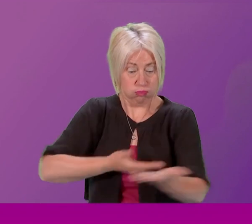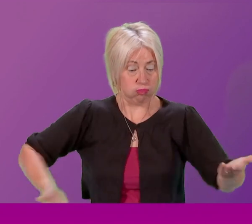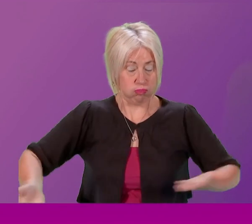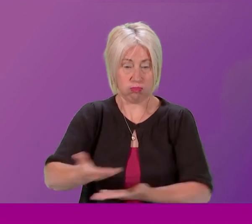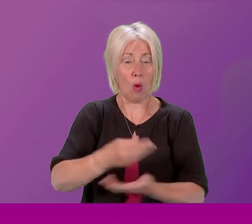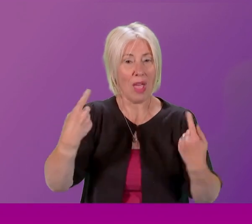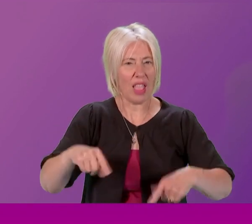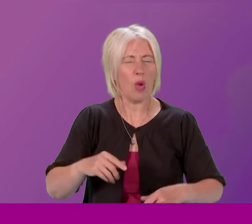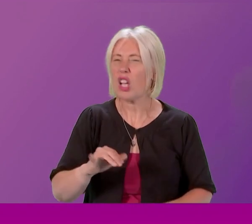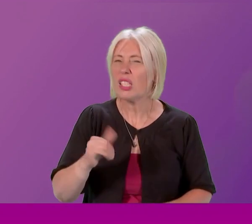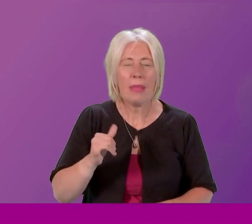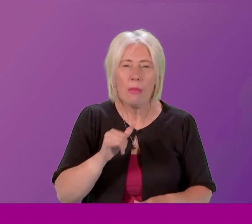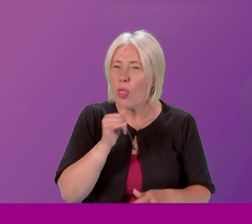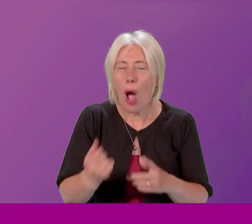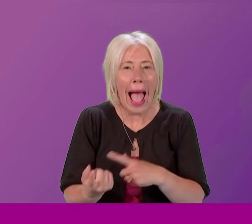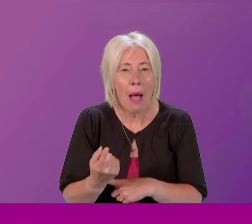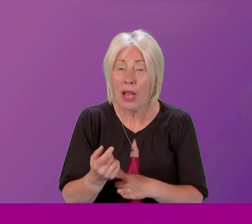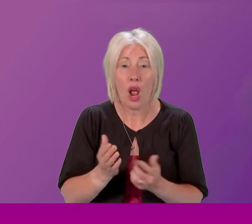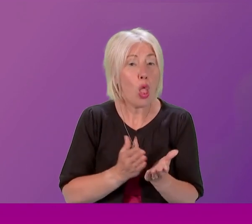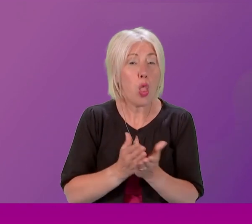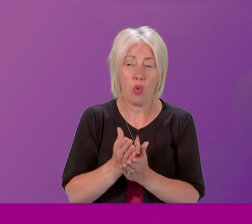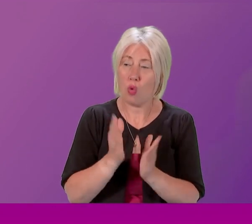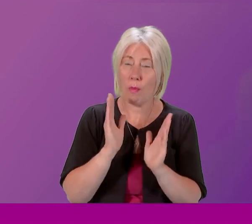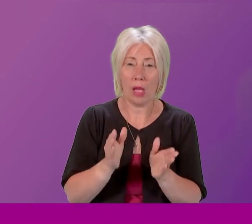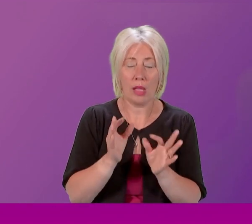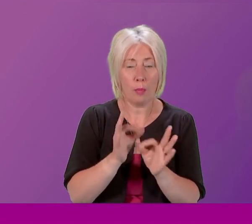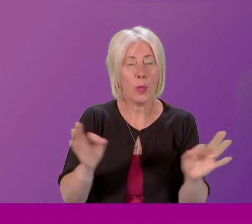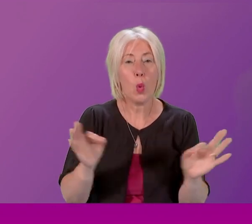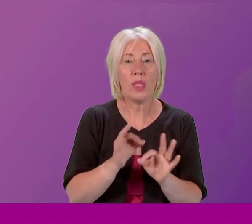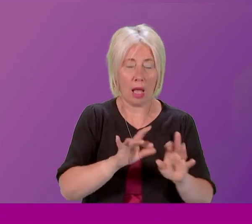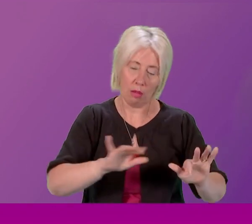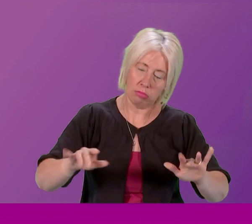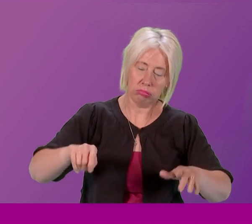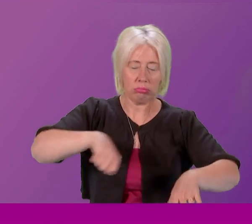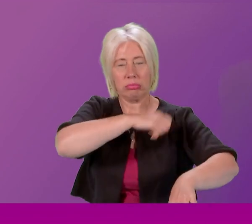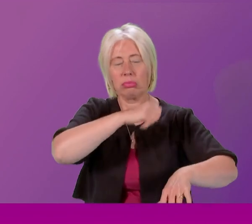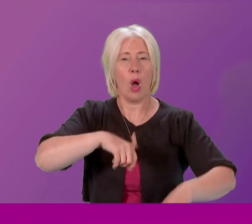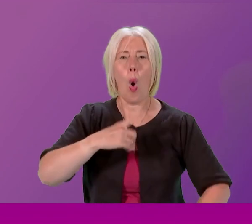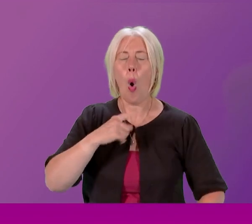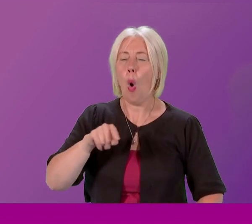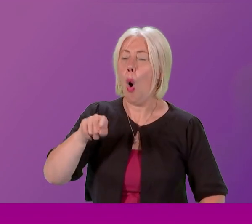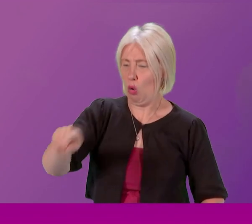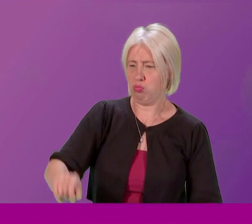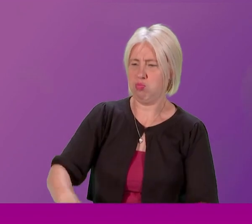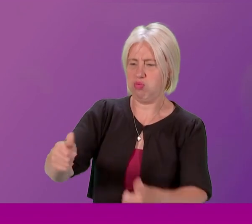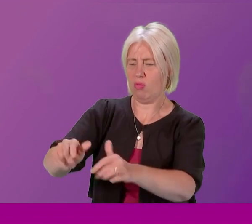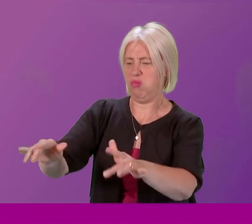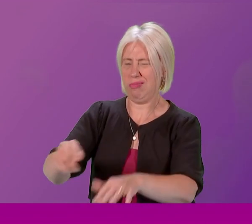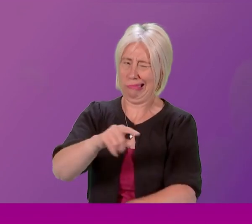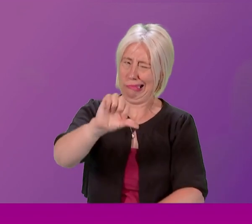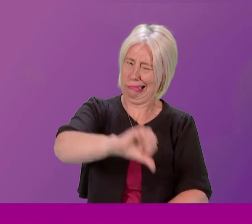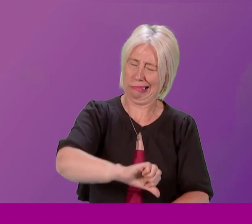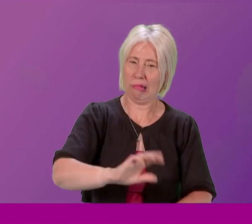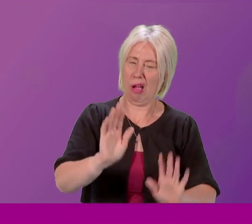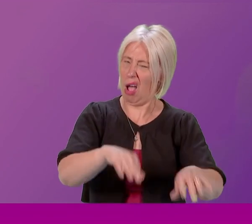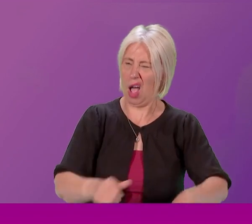Those conversations don't always have to come through a musical instrument, and then for us to say, oh, she can play but he can't, or you know,